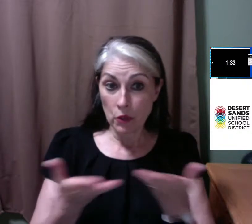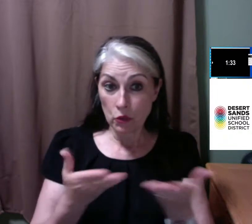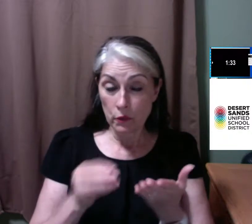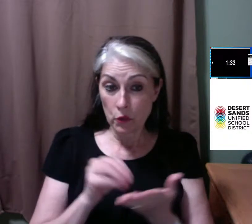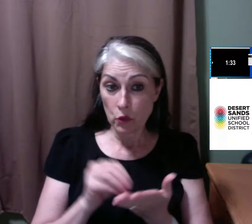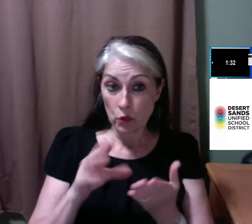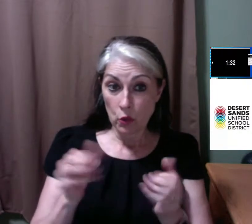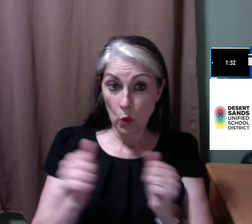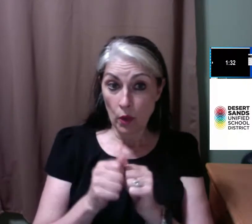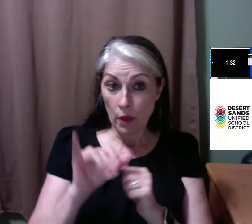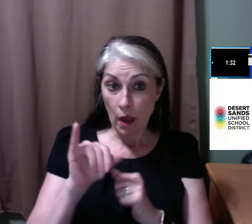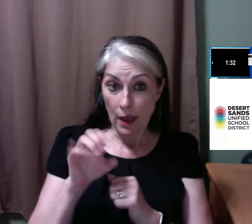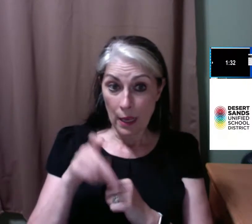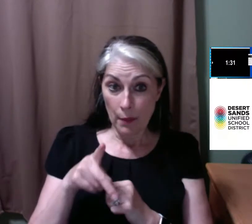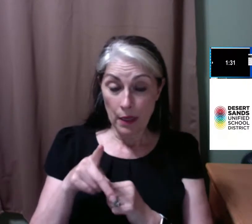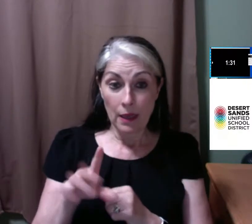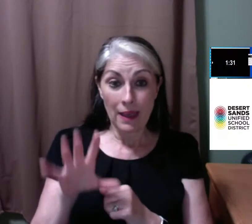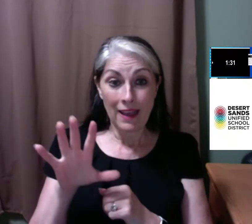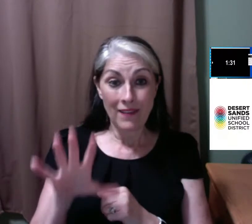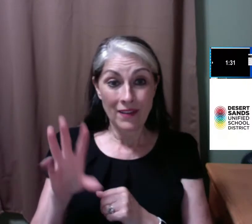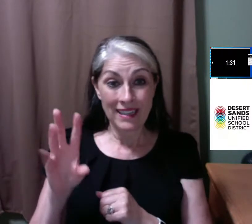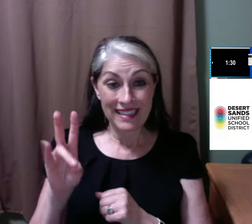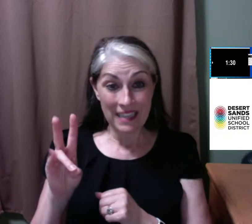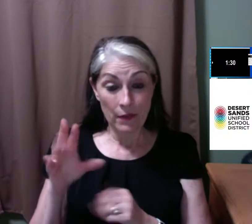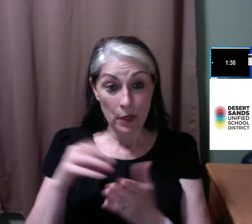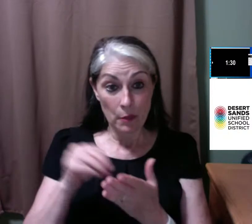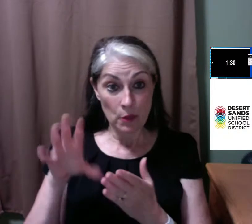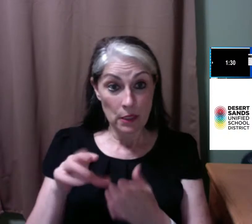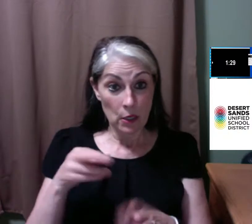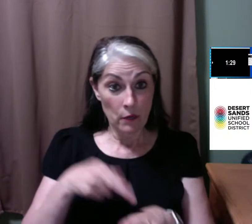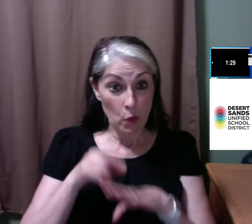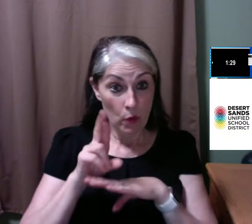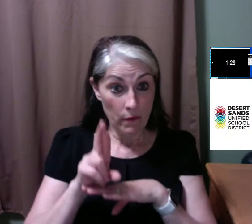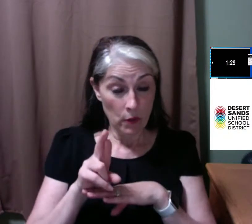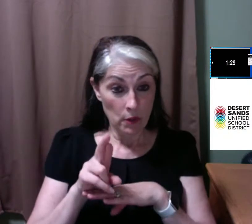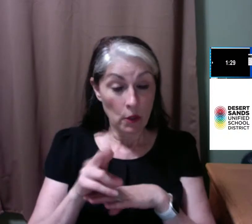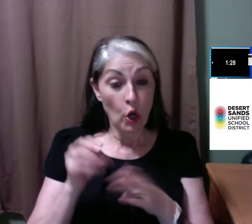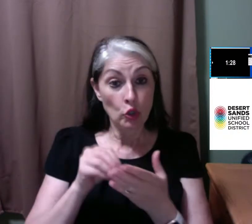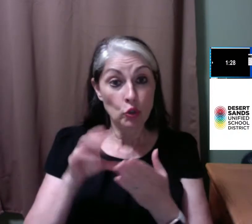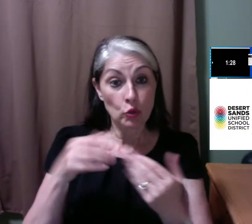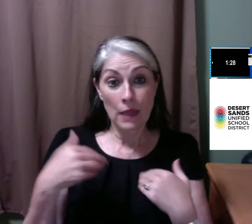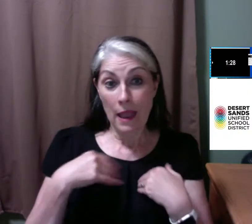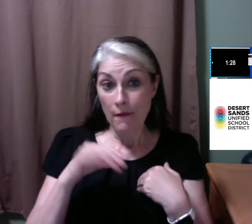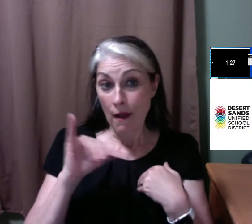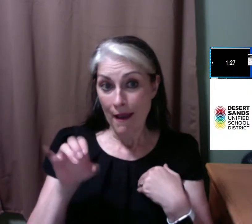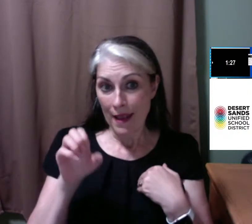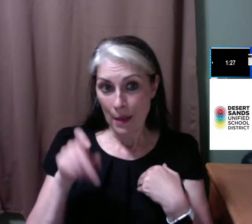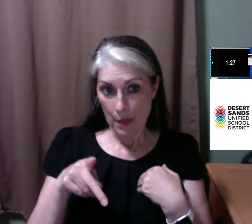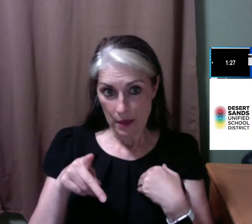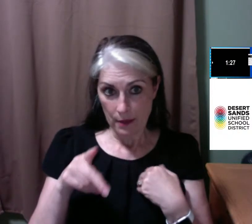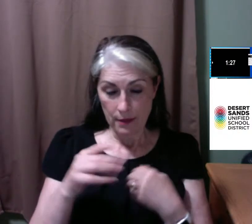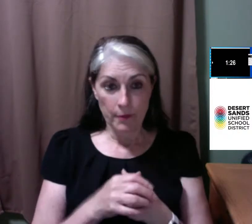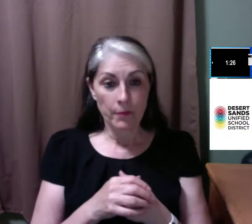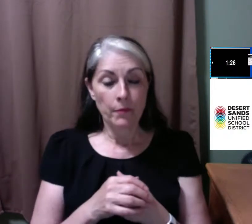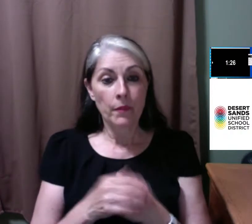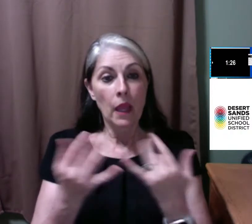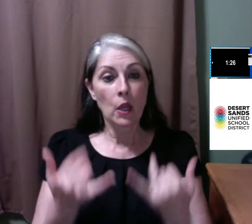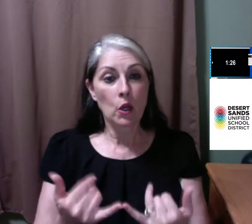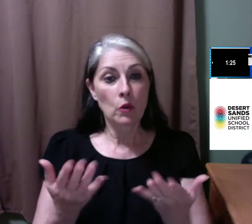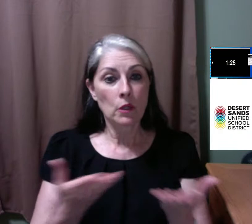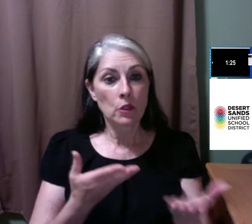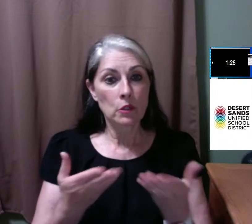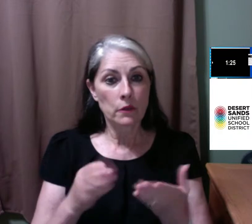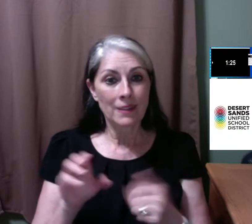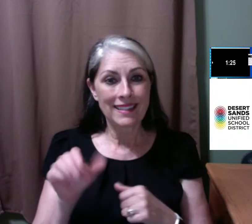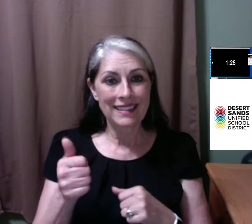with an IEP. In fact, 57% of our referrals are students who have IEPs. I currently service